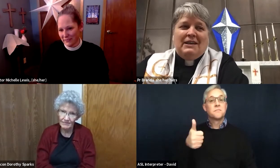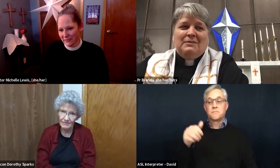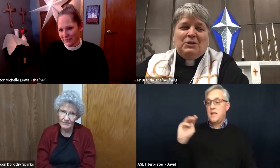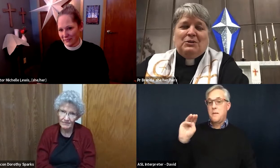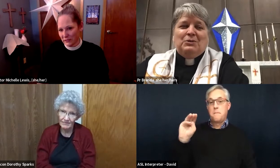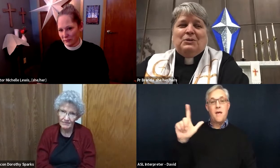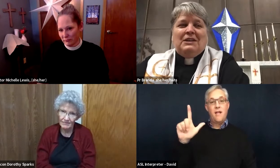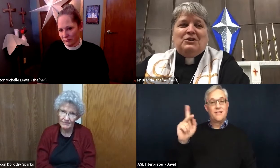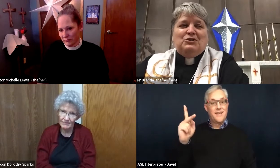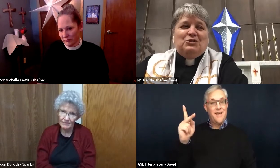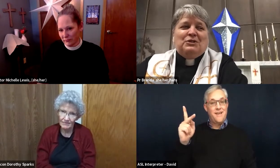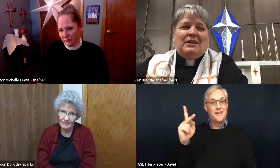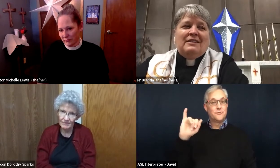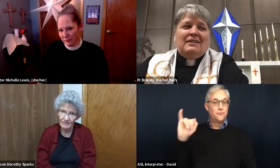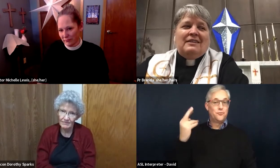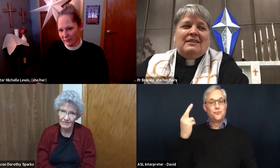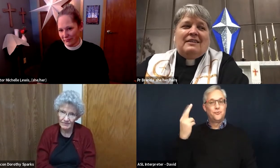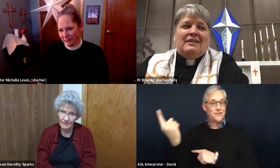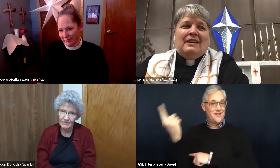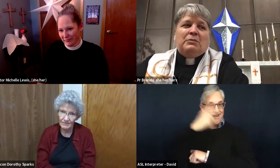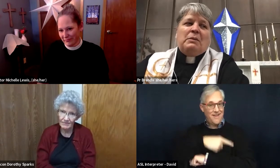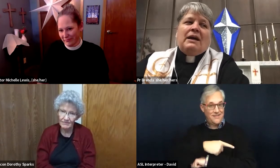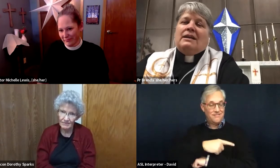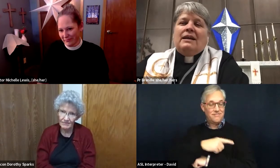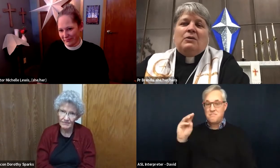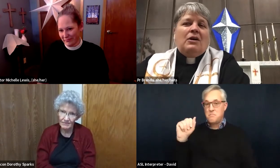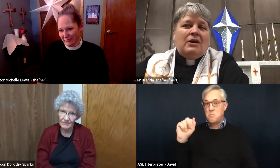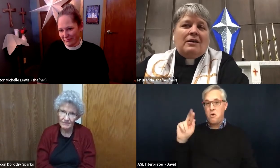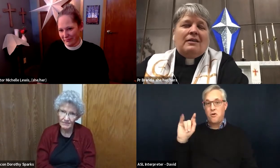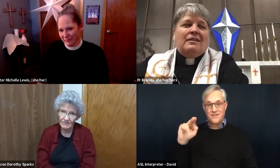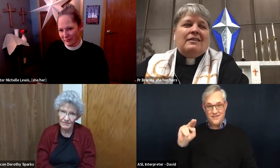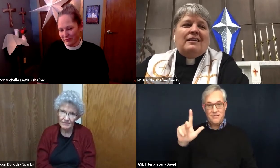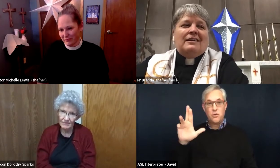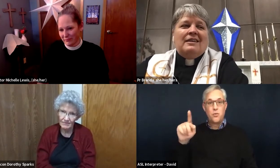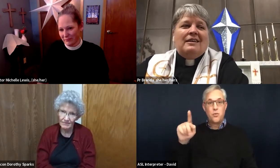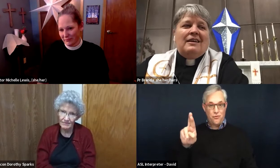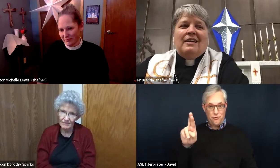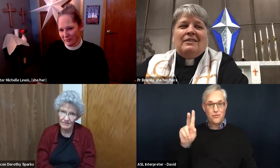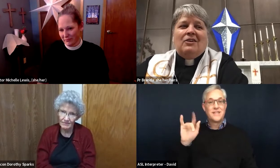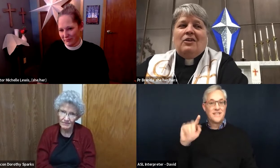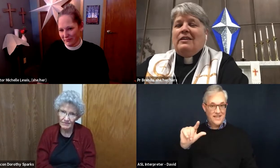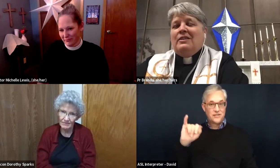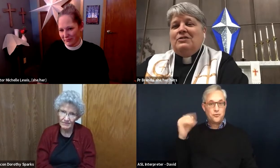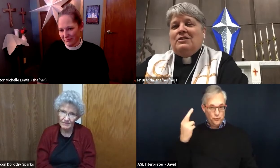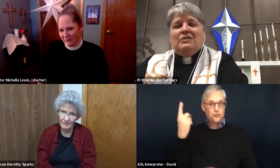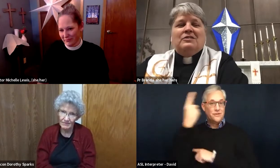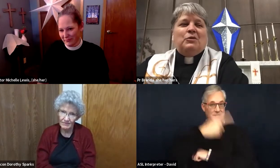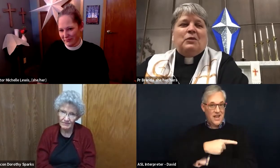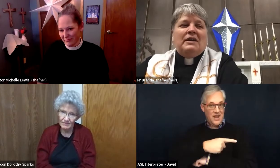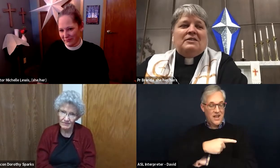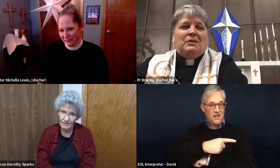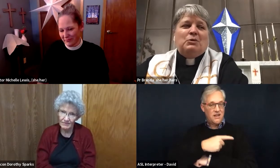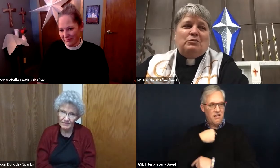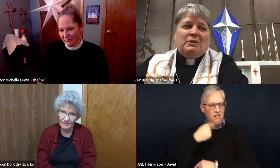Jr. Day, Martin Luther King Jr. Day. And I'm reminded how hard that King and all the others in the